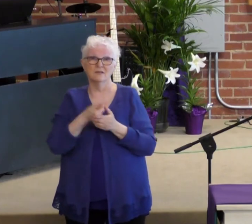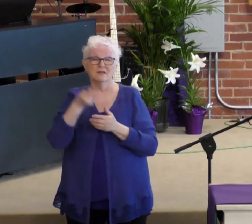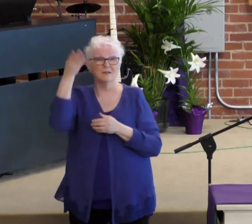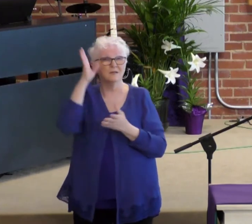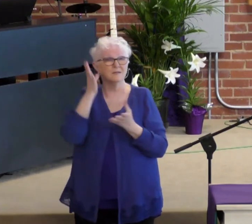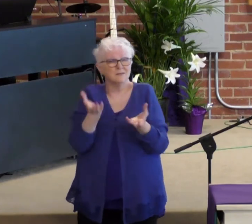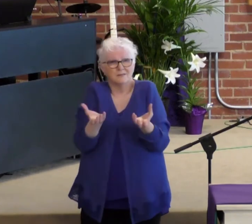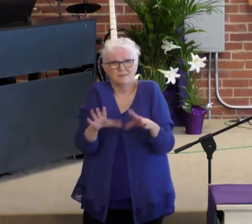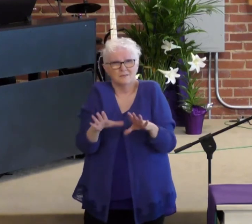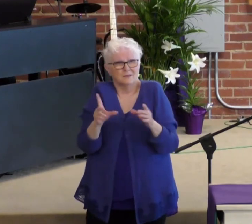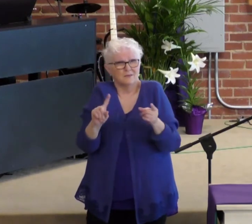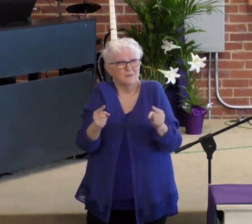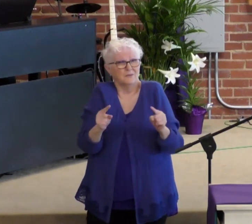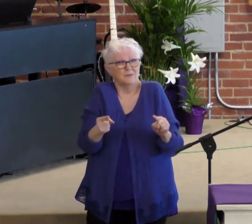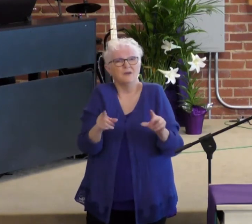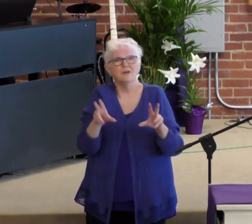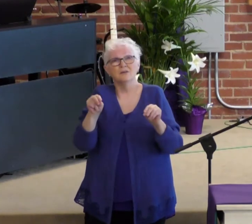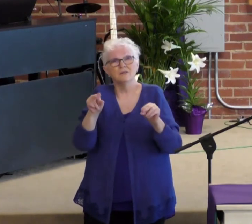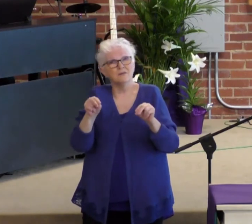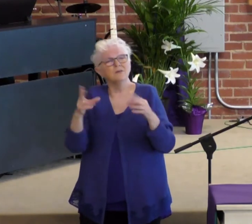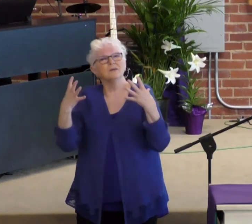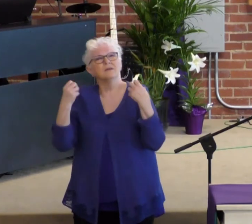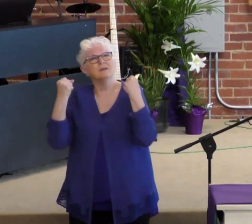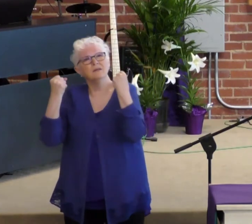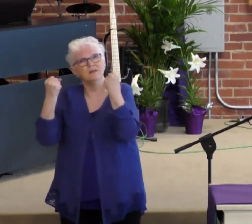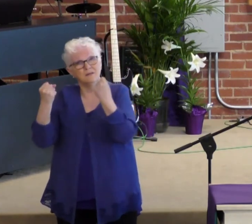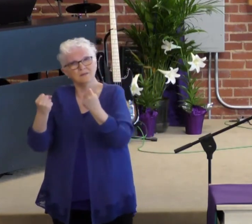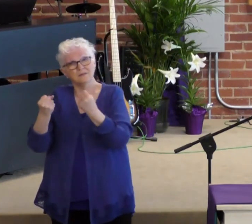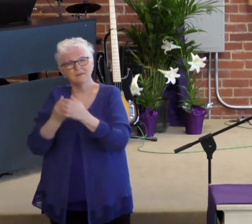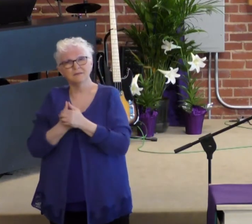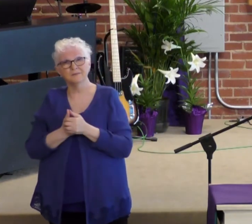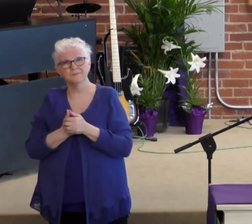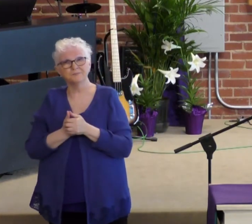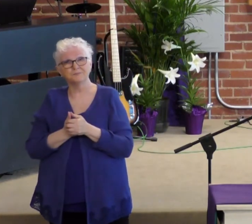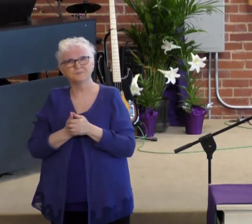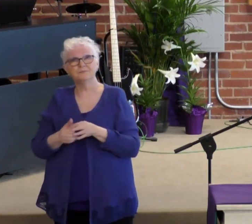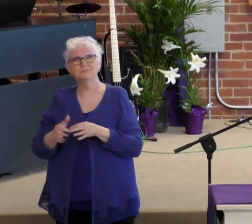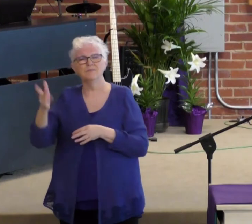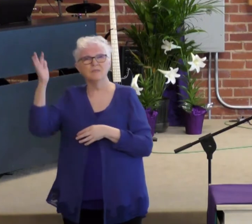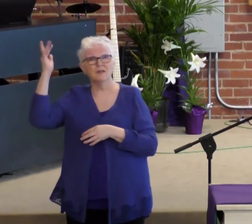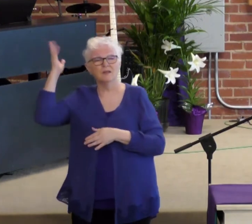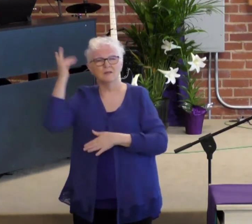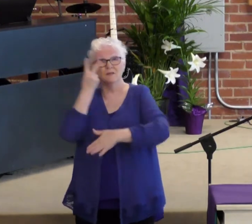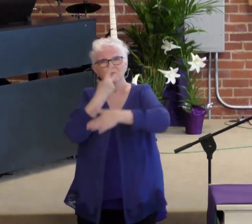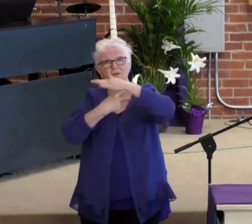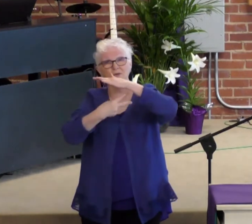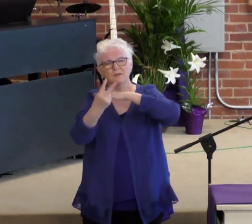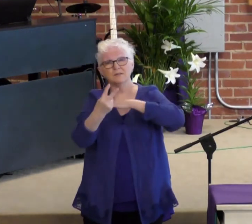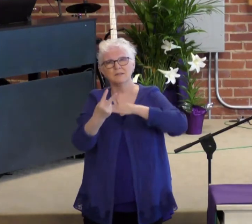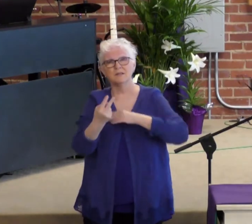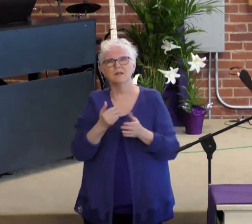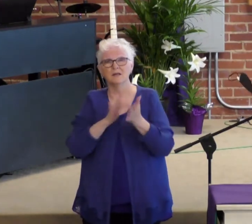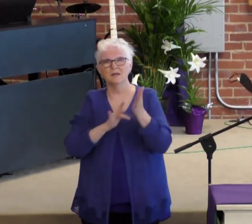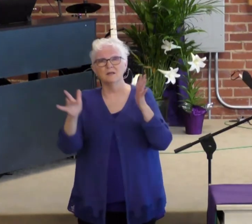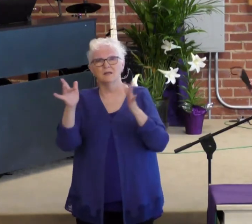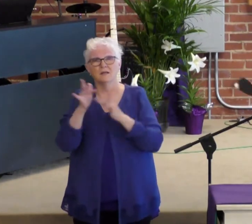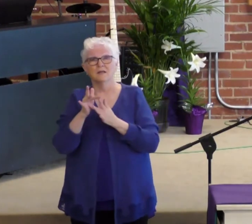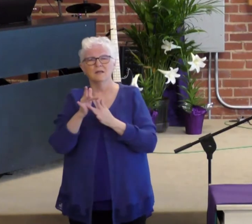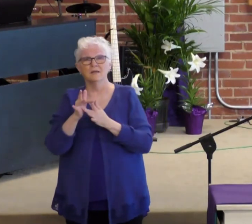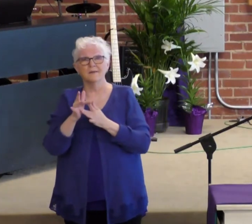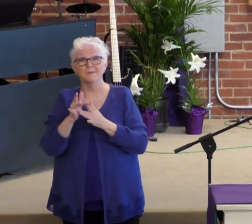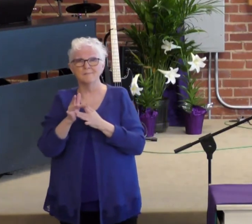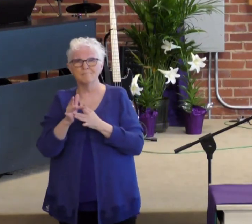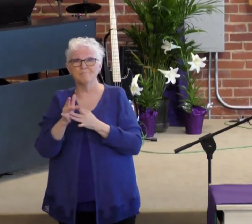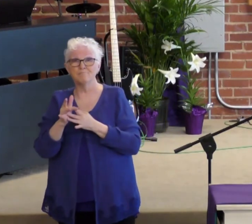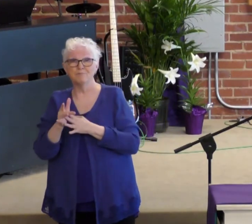people, but to heal them. Back in the prophecy of Jesus, they call it the